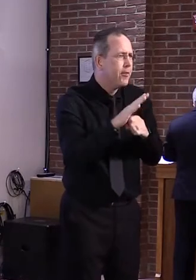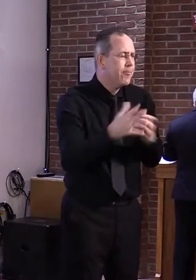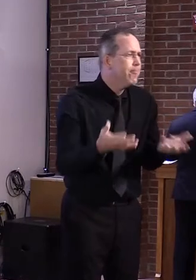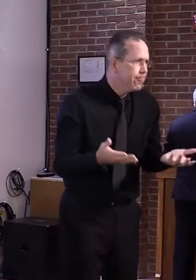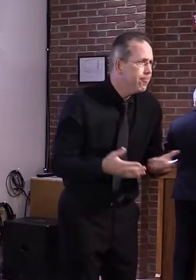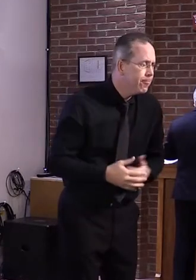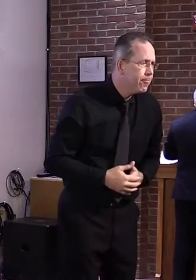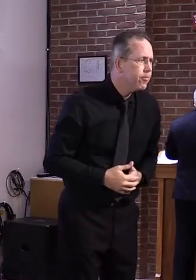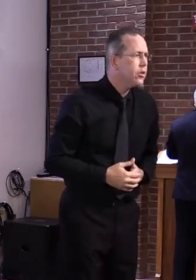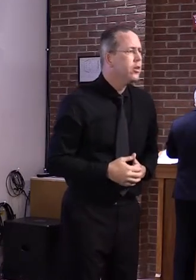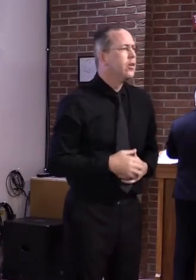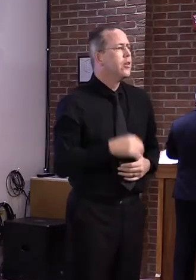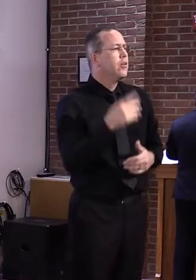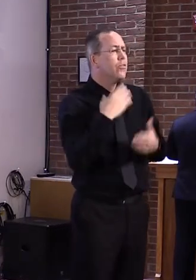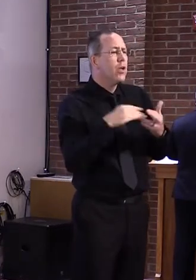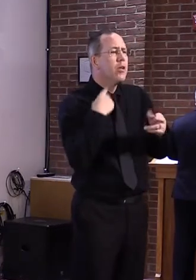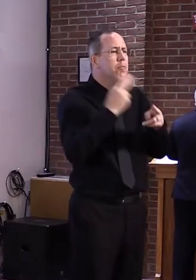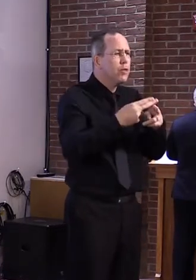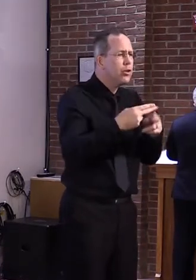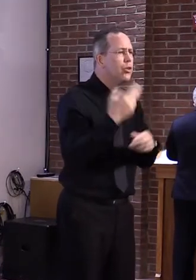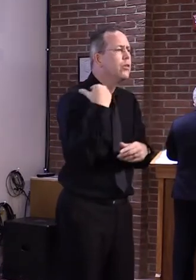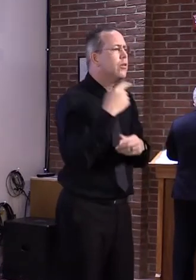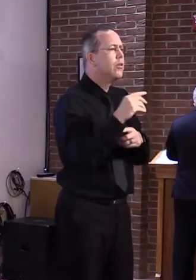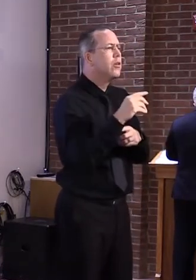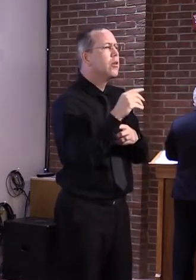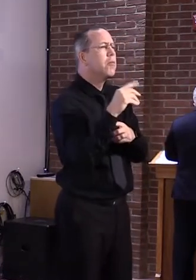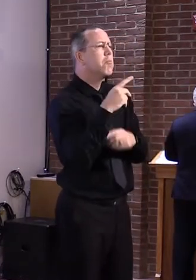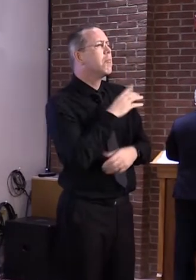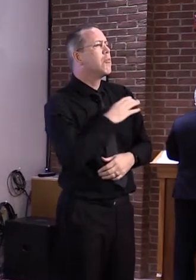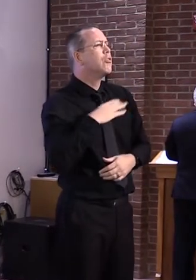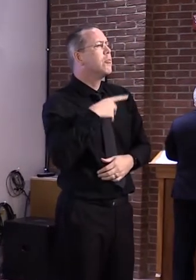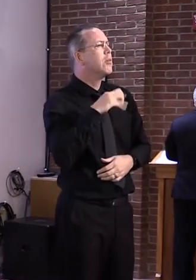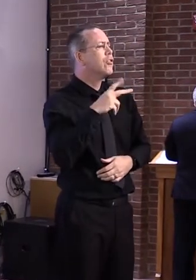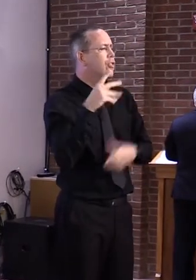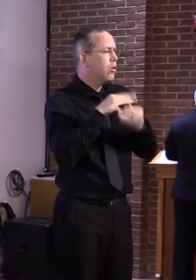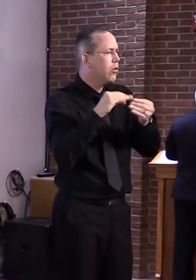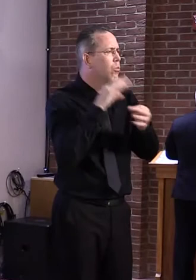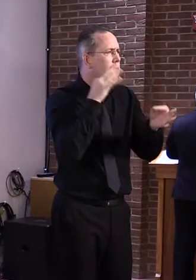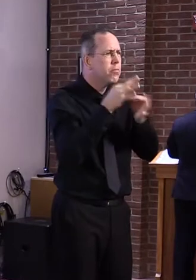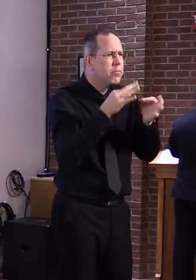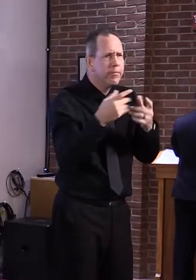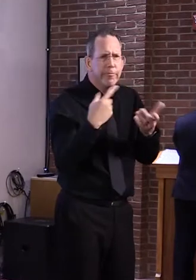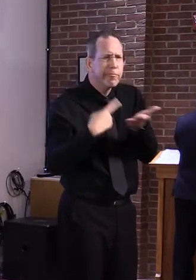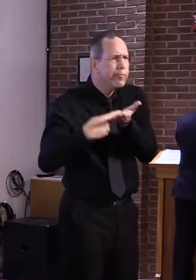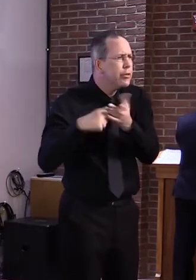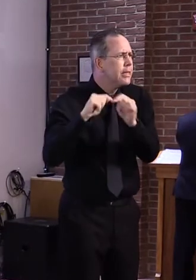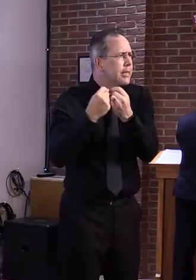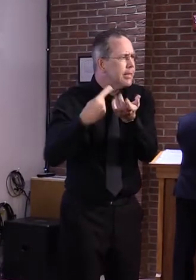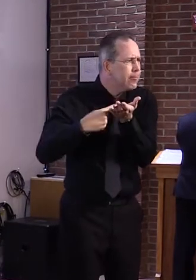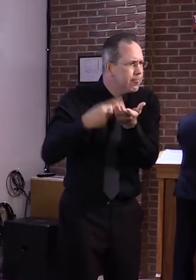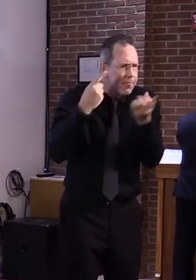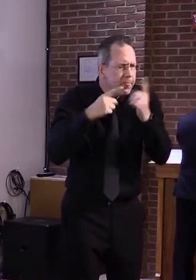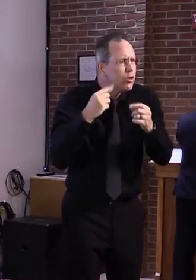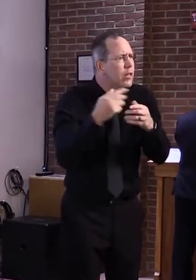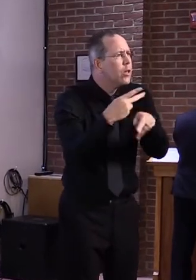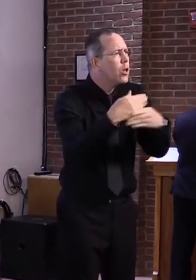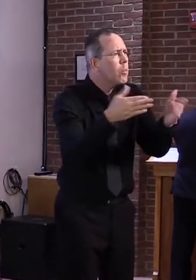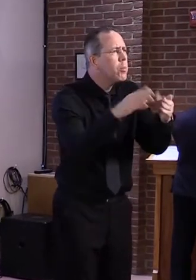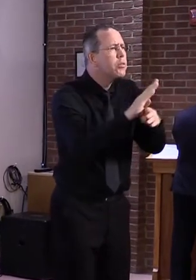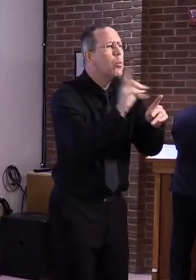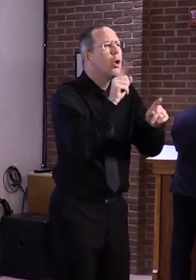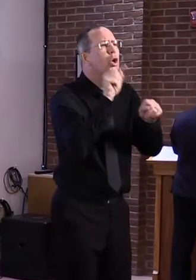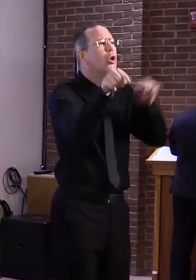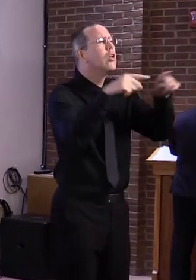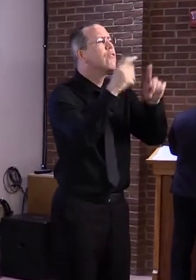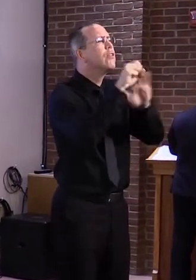been working with our EPI team to identify where we can safely expand our trusted travel map, meaning we would apply